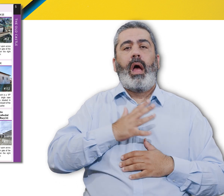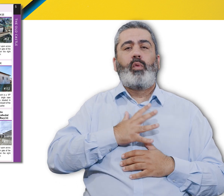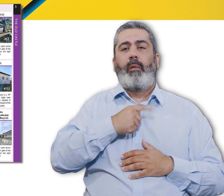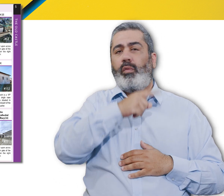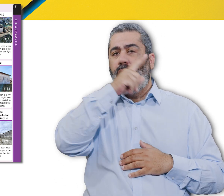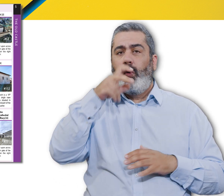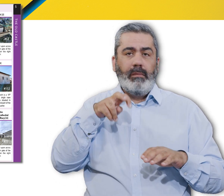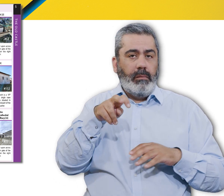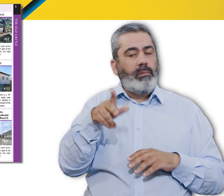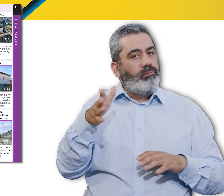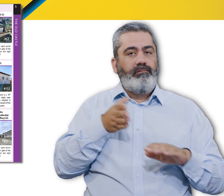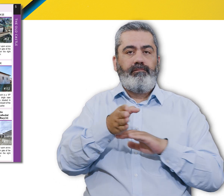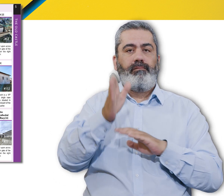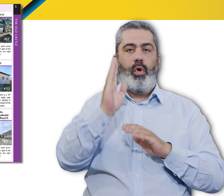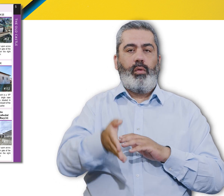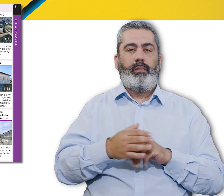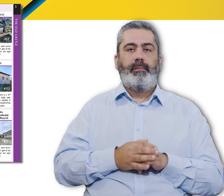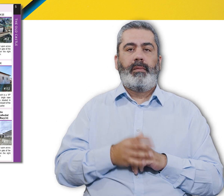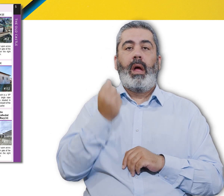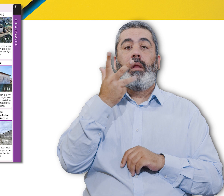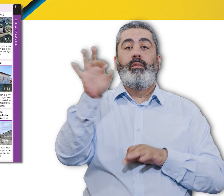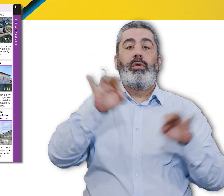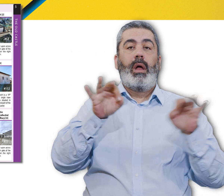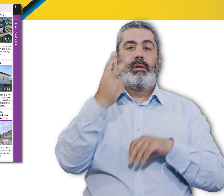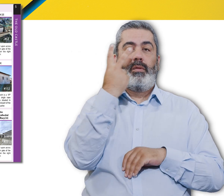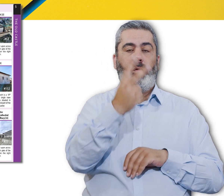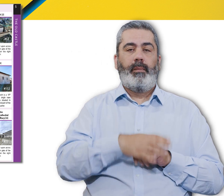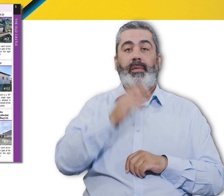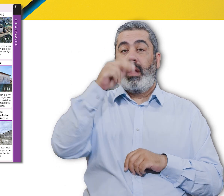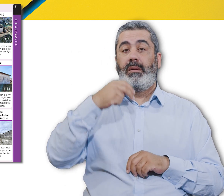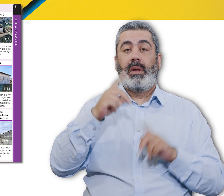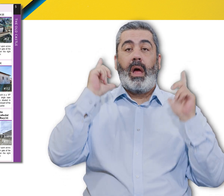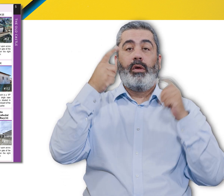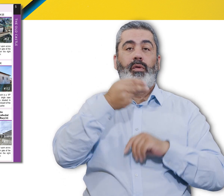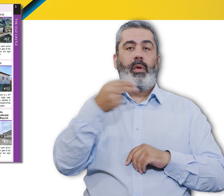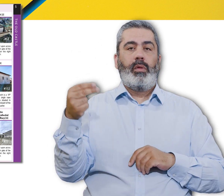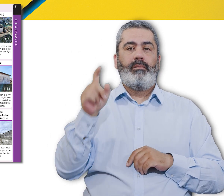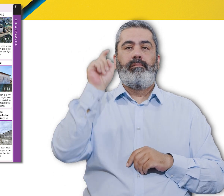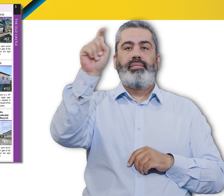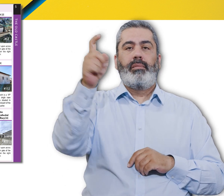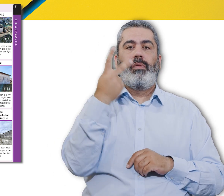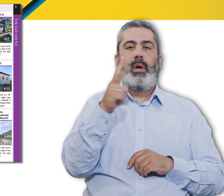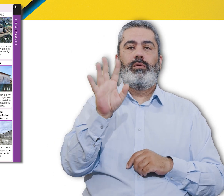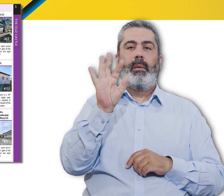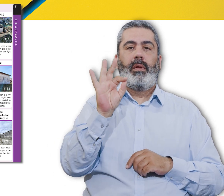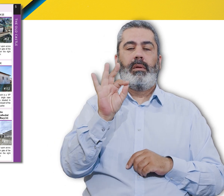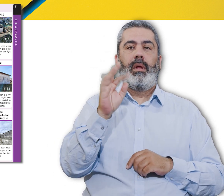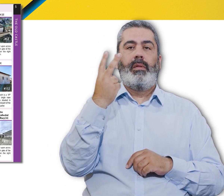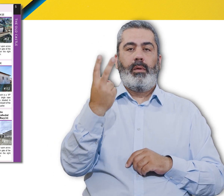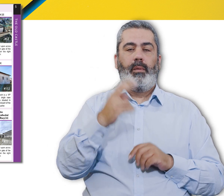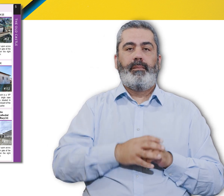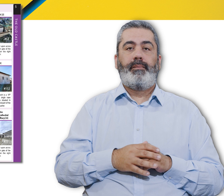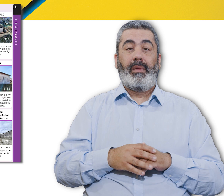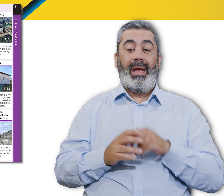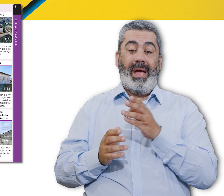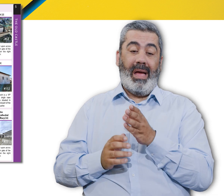be easily accessed by wheelchair users and persons with reduced mobility at large. St. Theodore Church. Point 2 on the